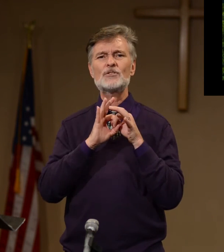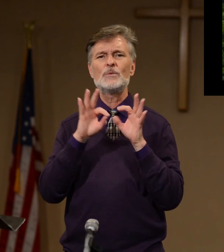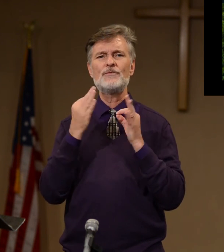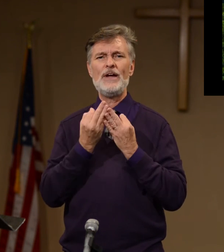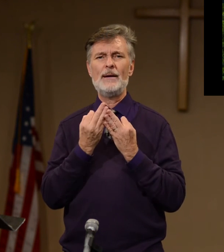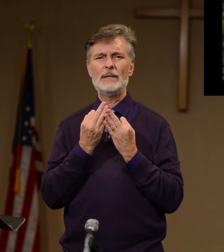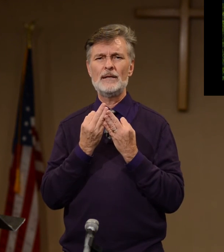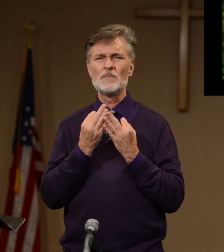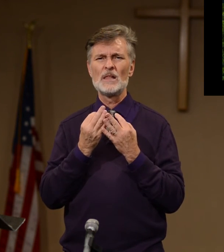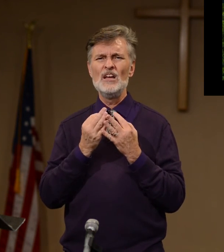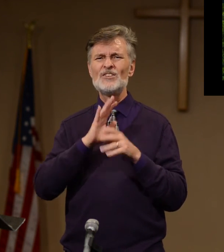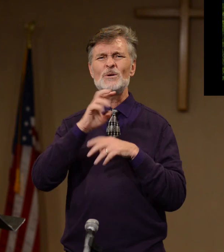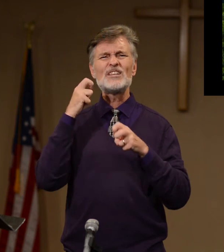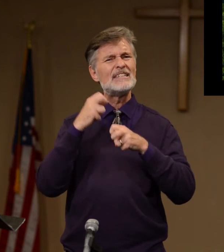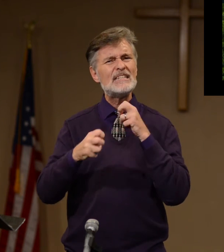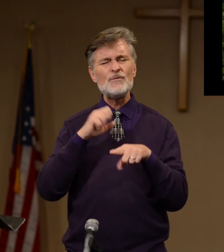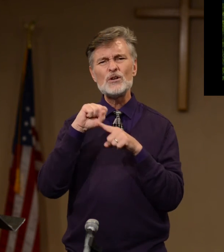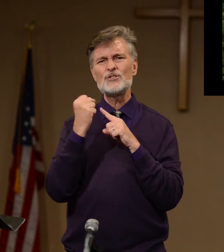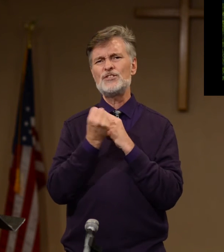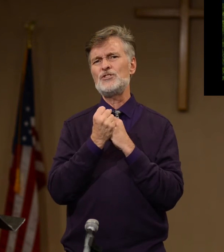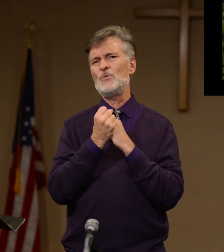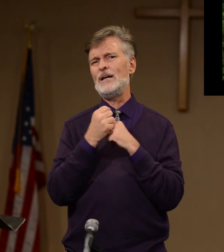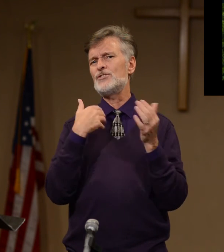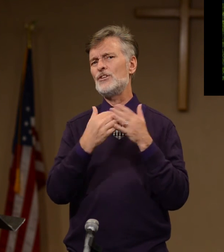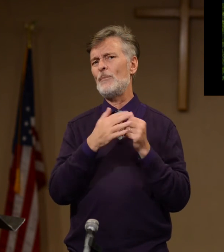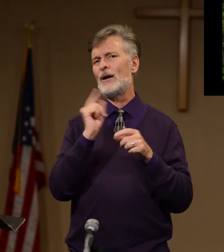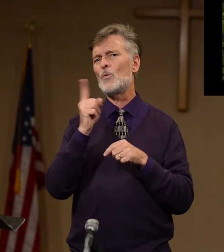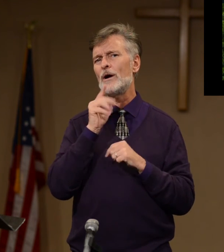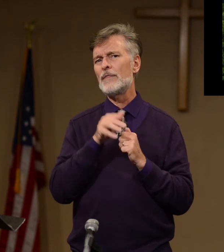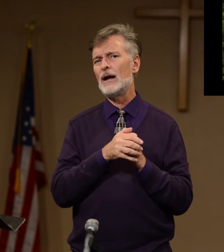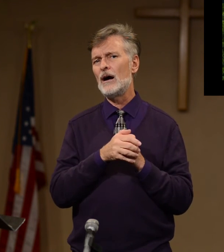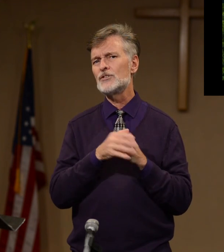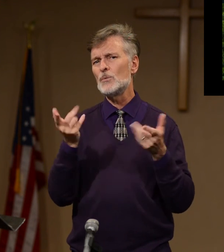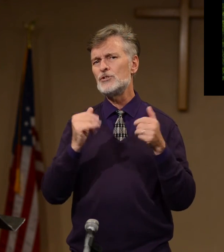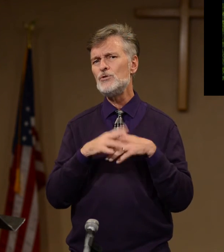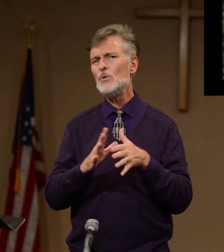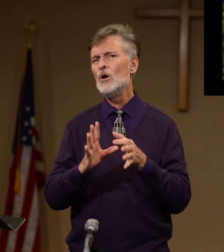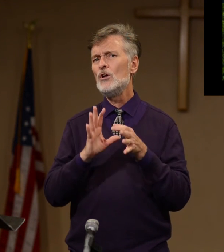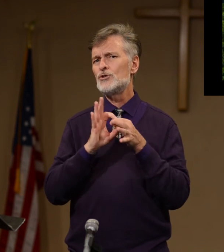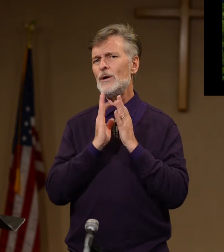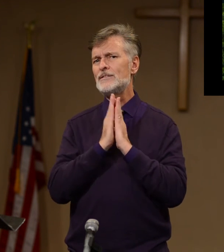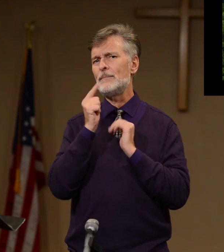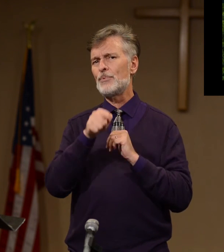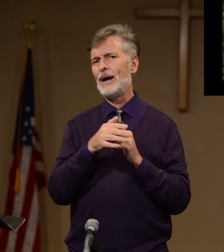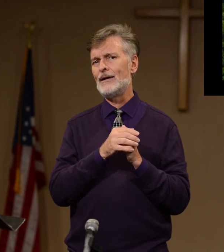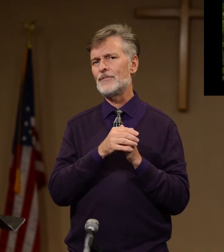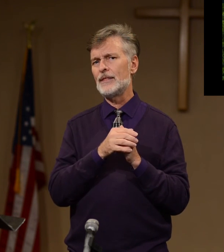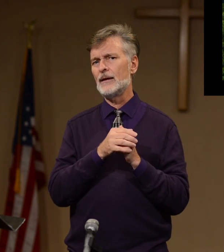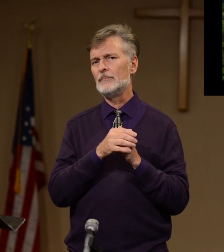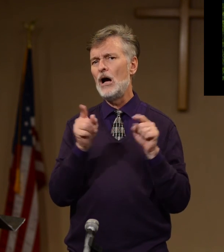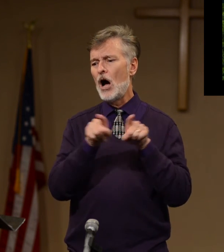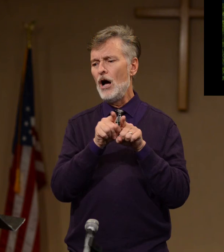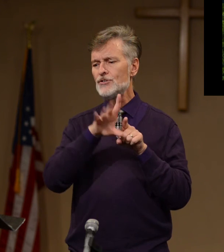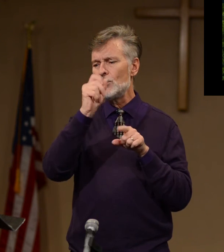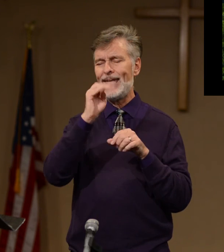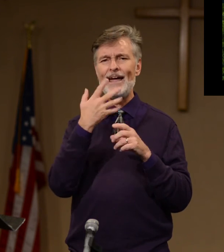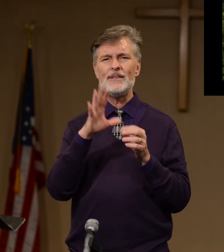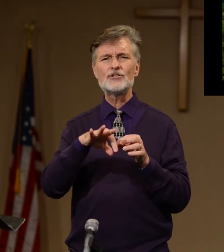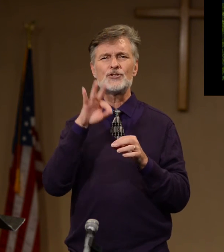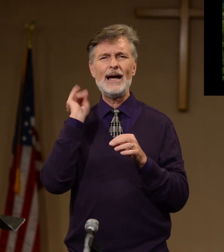with family. So it's a difficult situation no matter where they are. So would you join us in praying for them? Also, Kathy is trying